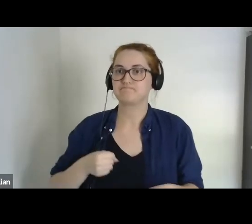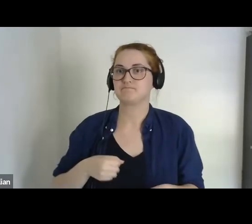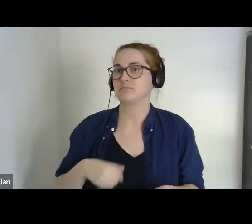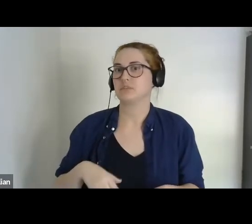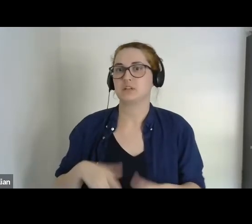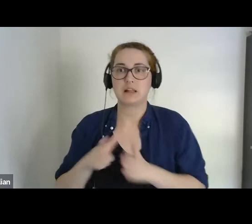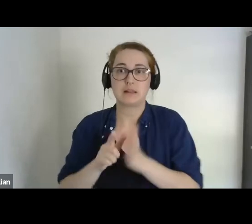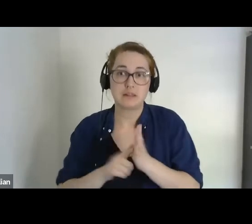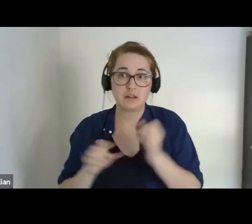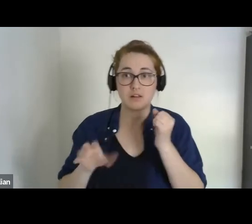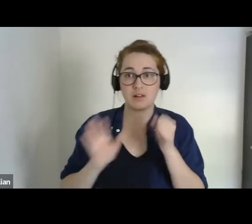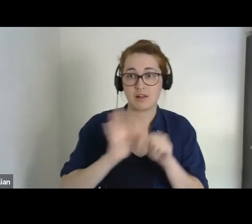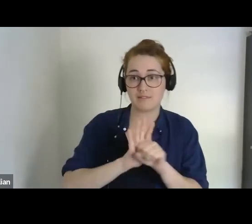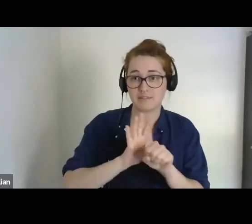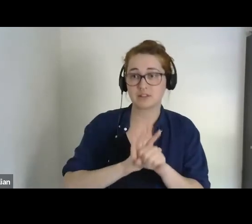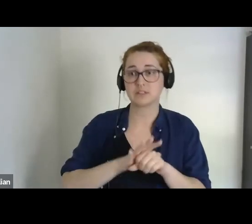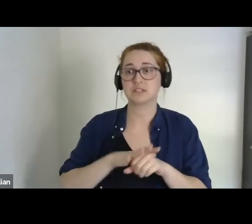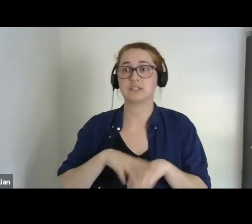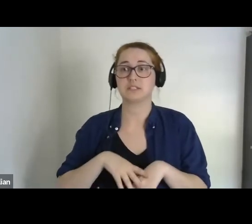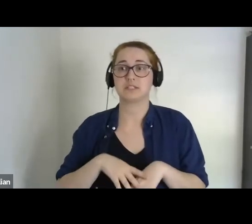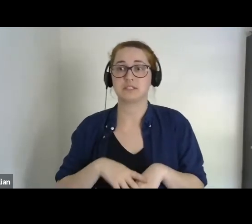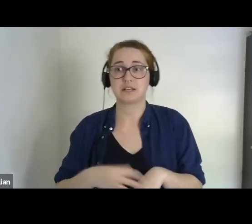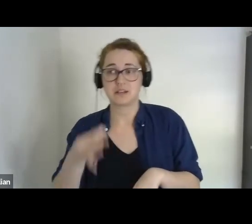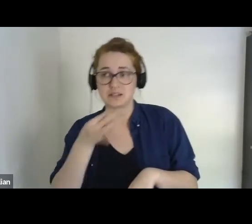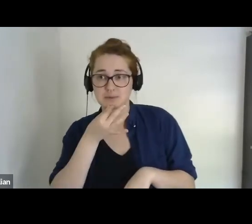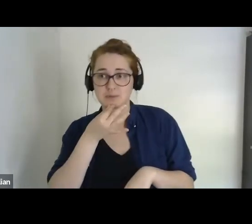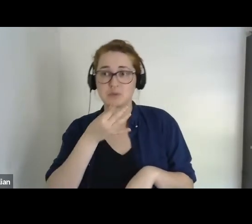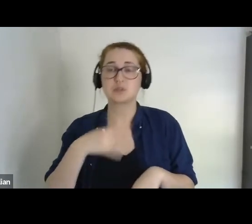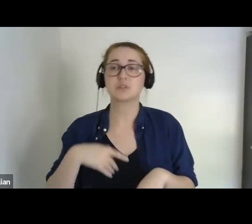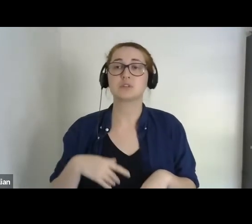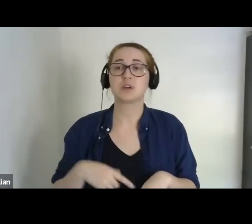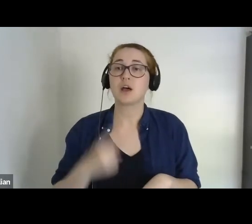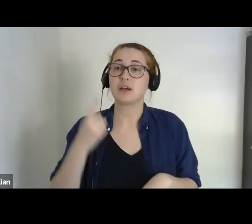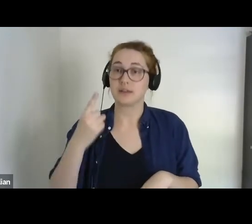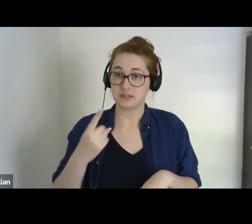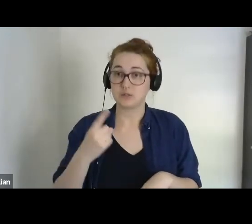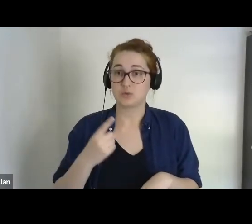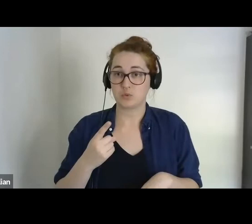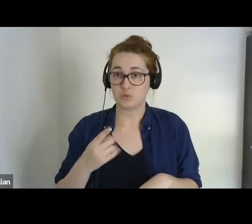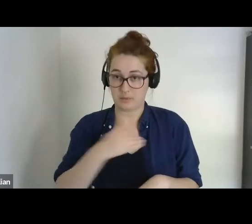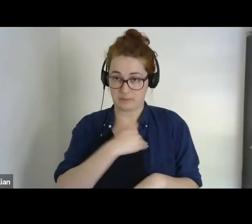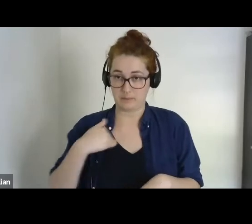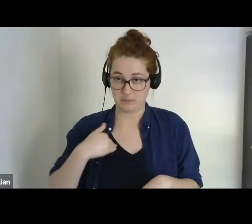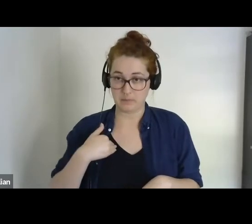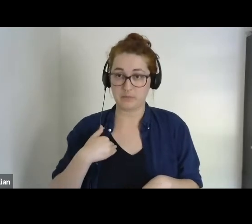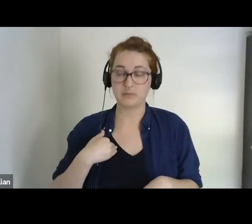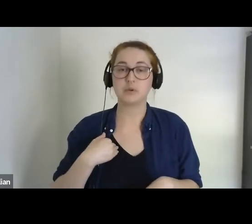guide our arguments. And one of the case committee members for Slatter was